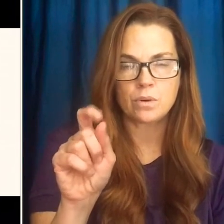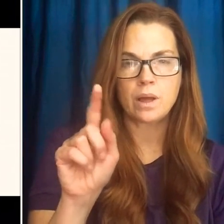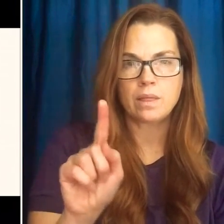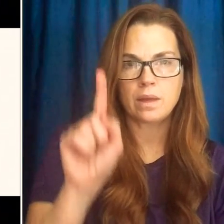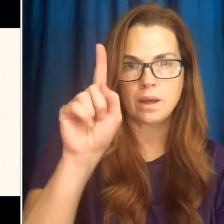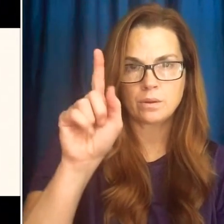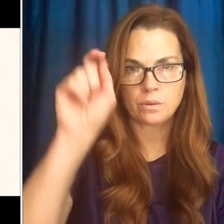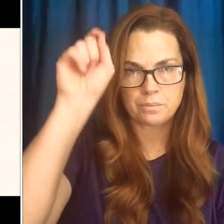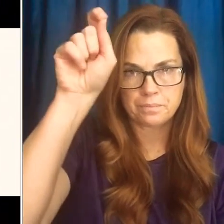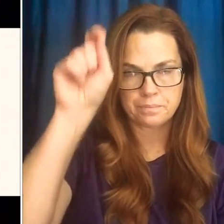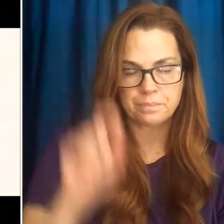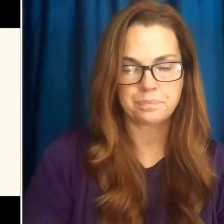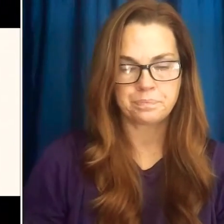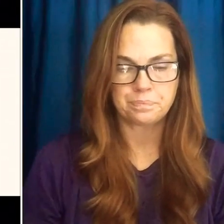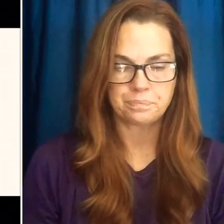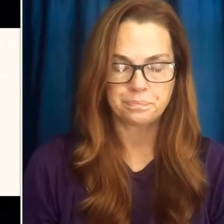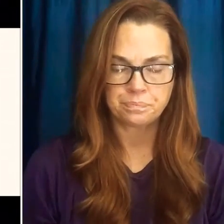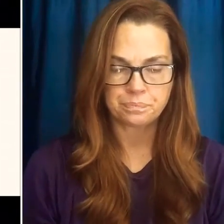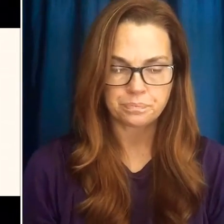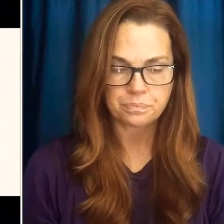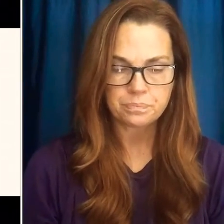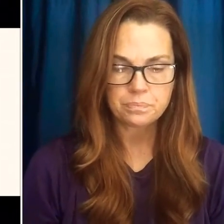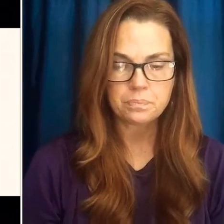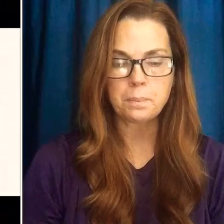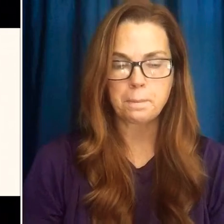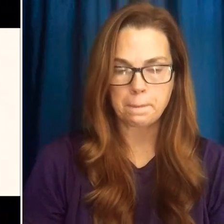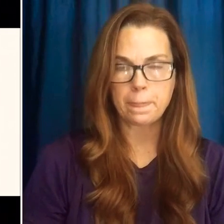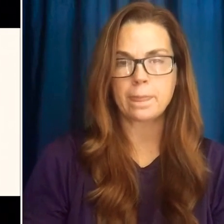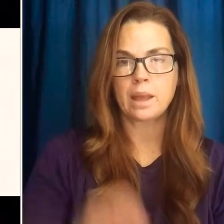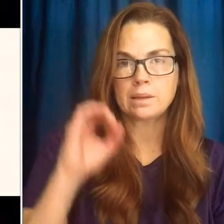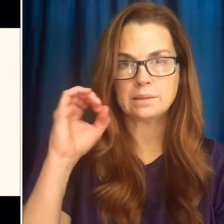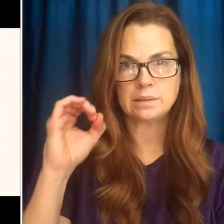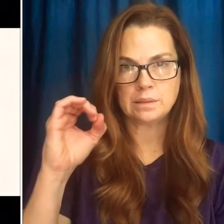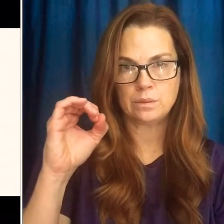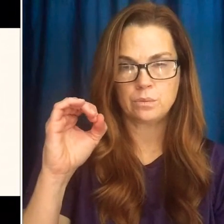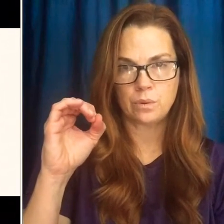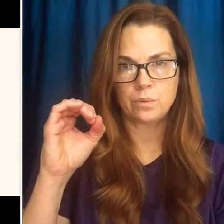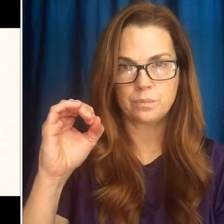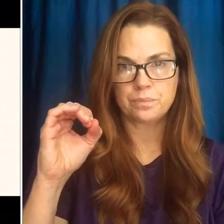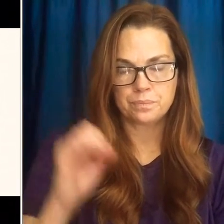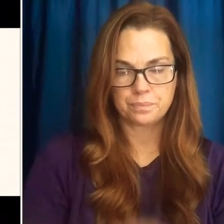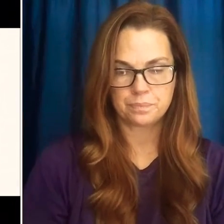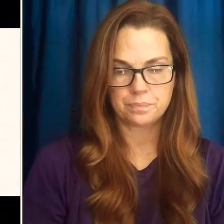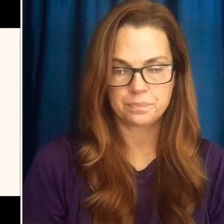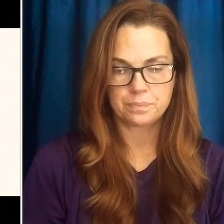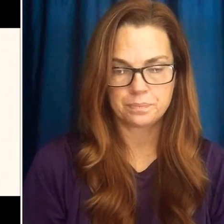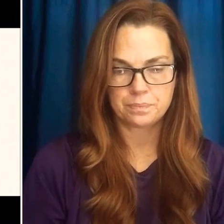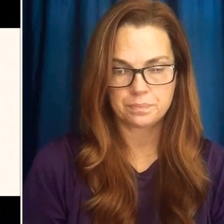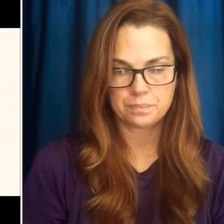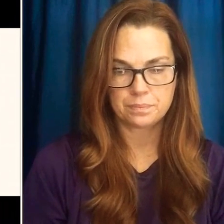a 0 after that decimal. And I'm now going to bring that 0 down.